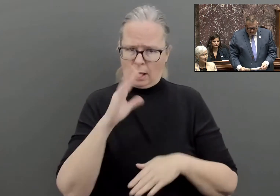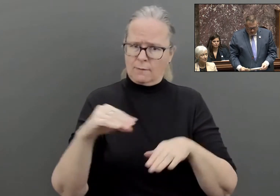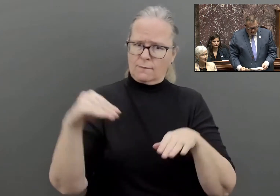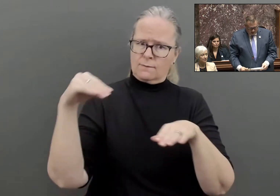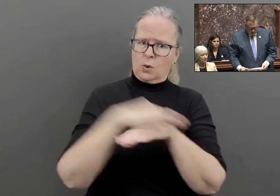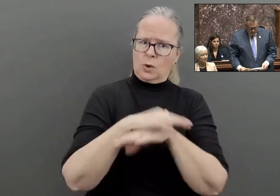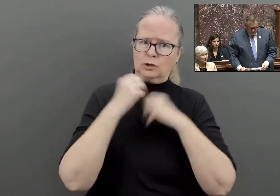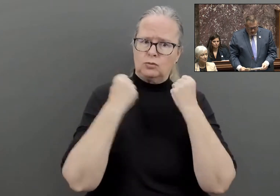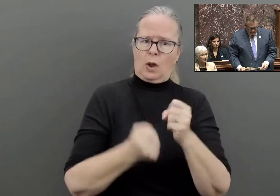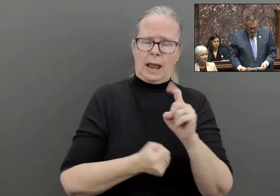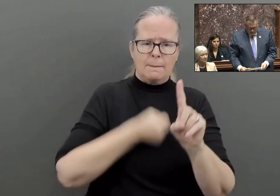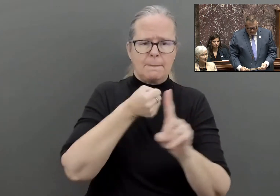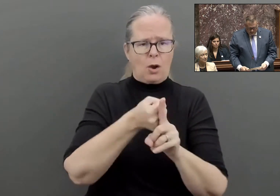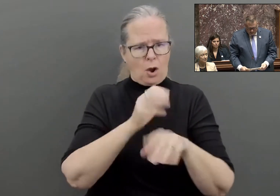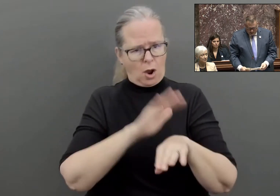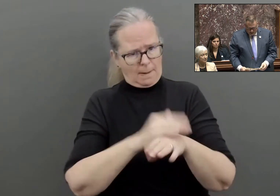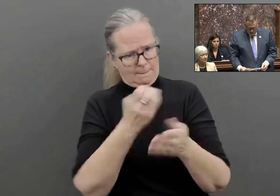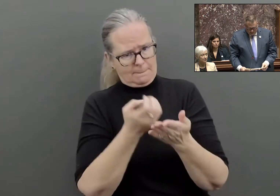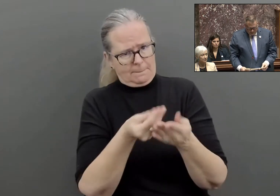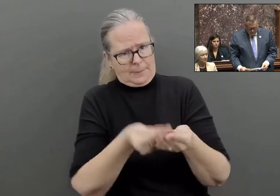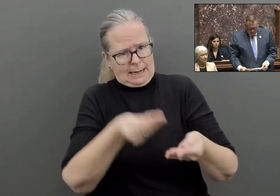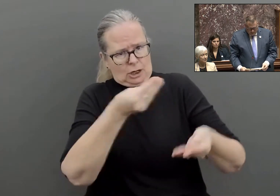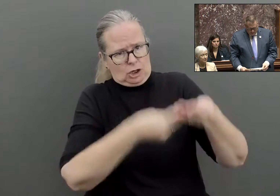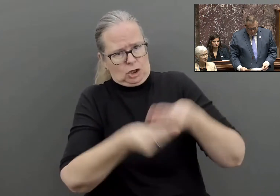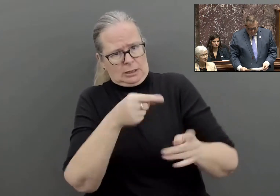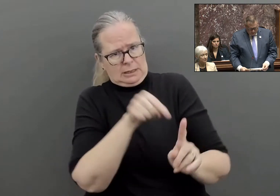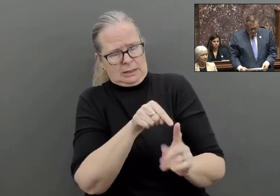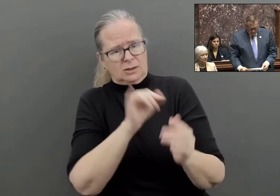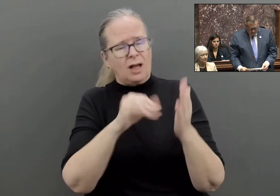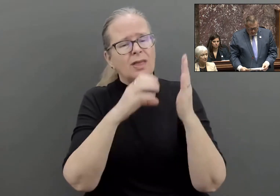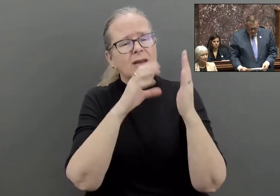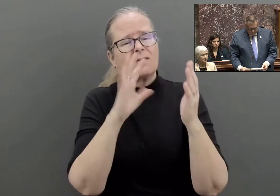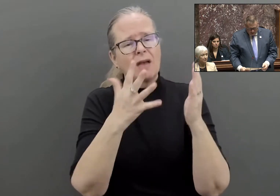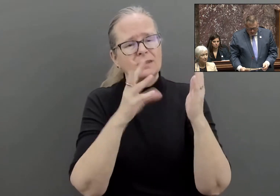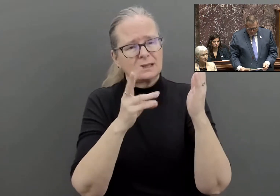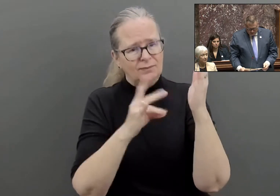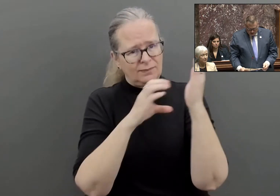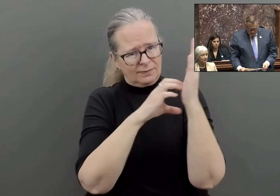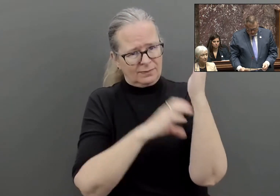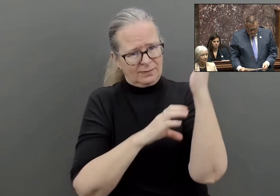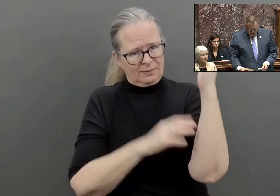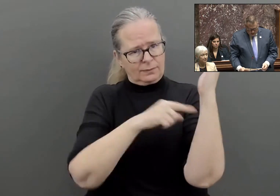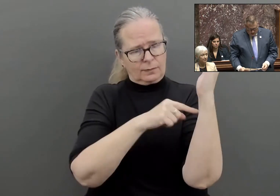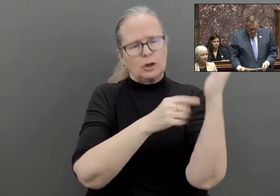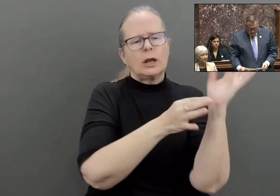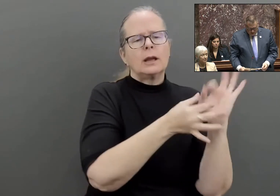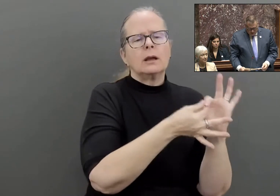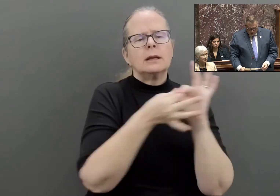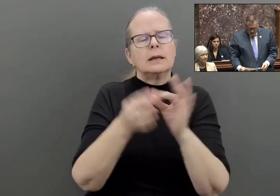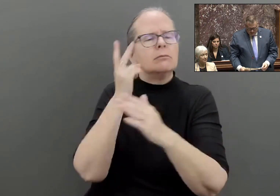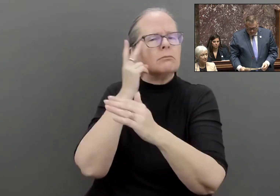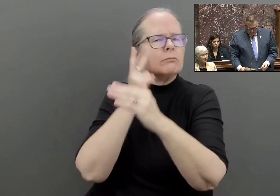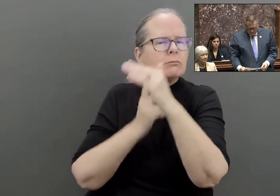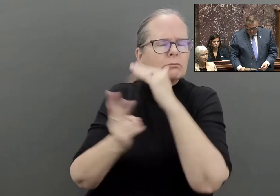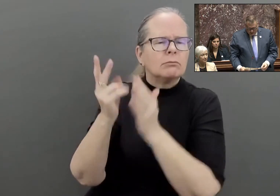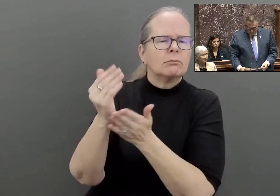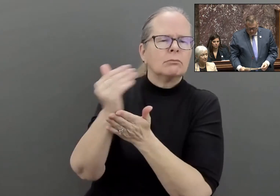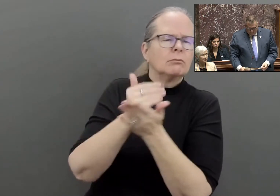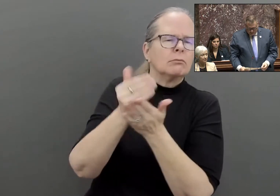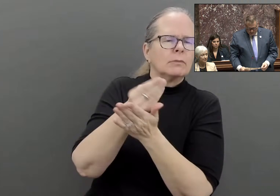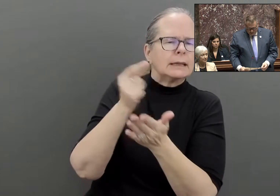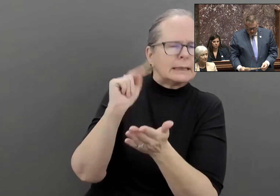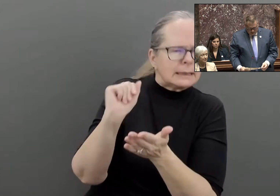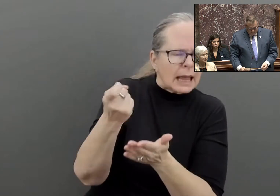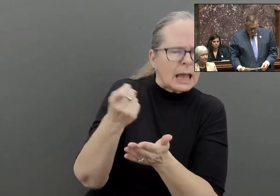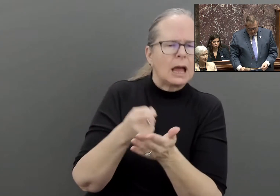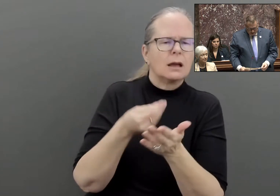the changes that tie in directly to the anticipated tax revenues and expenses that the government has projected. On 2 occasions after the March